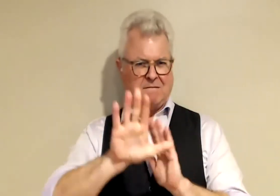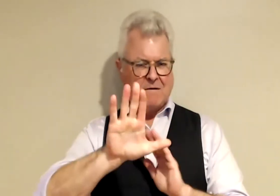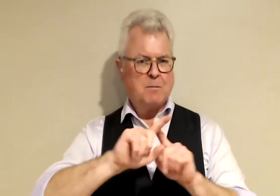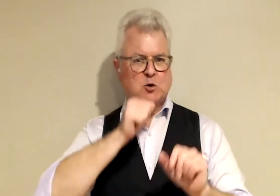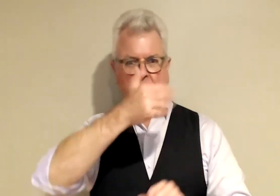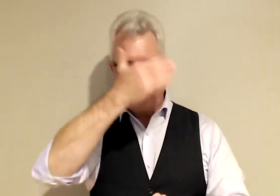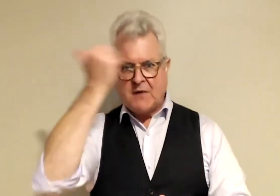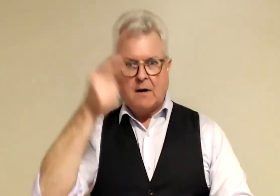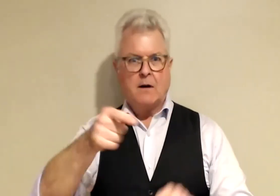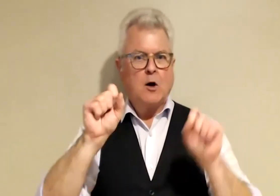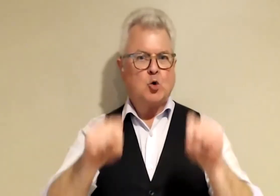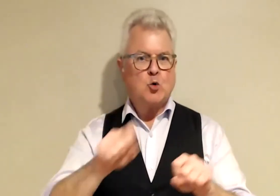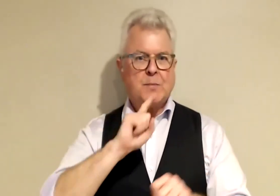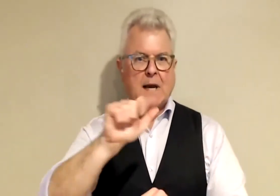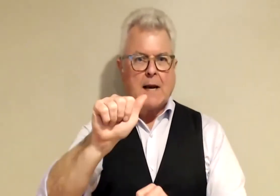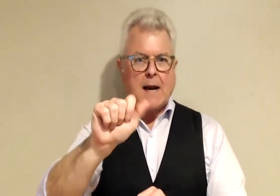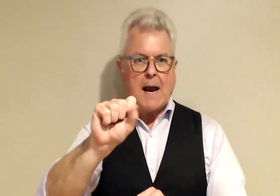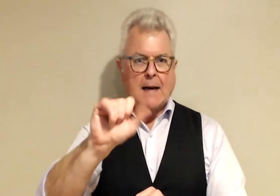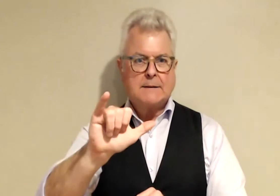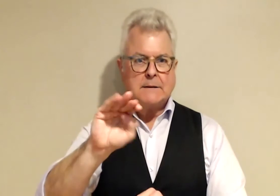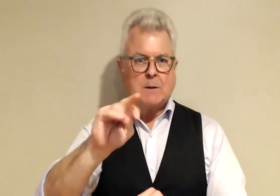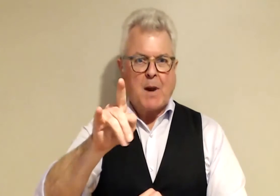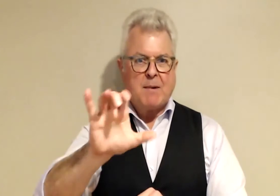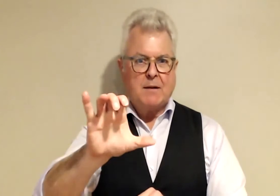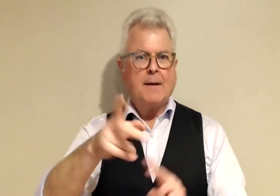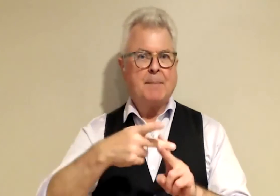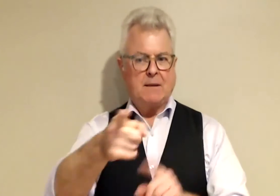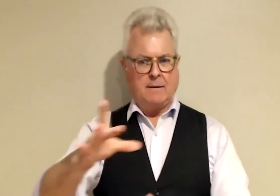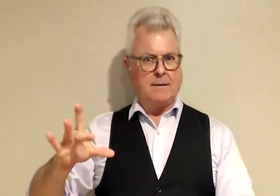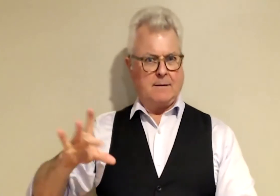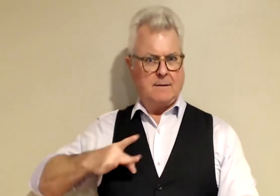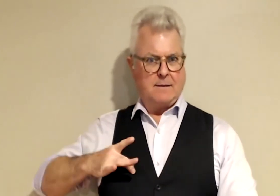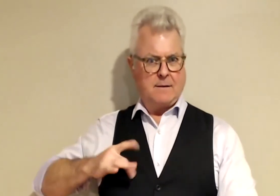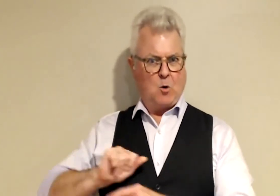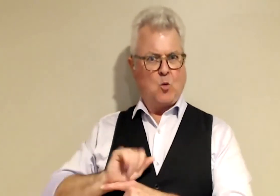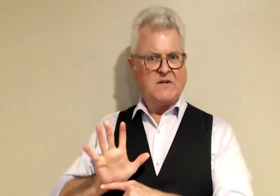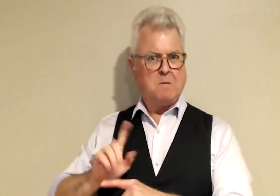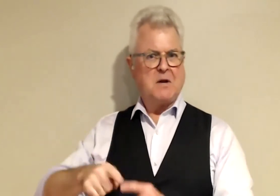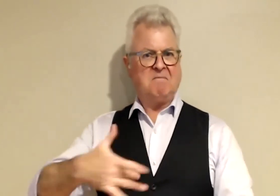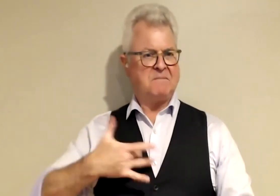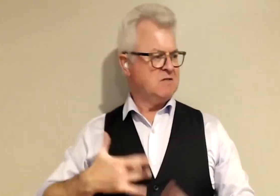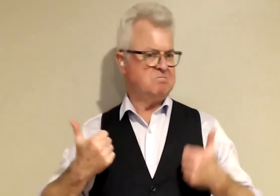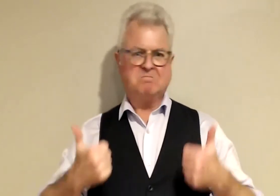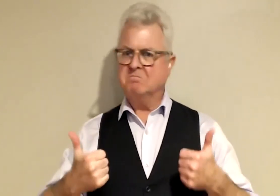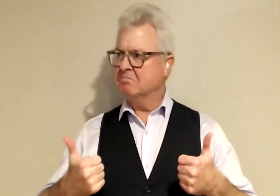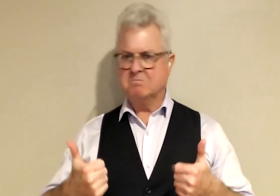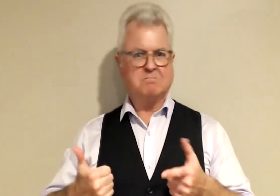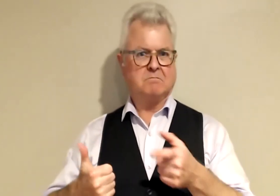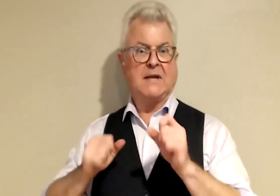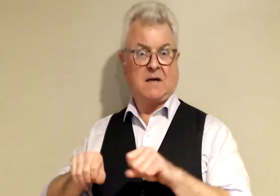Okay, now you may say I'm negative, okay, but you could be asymptomatic, meaning that you've contracted